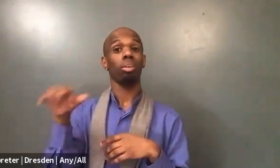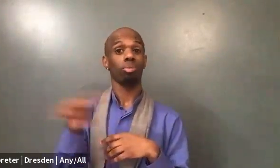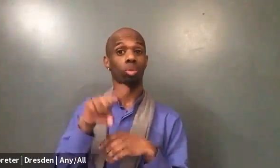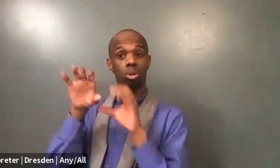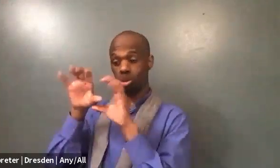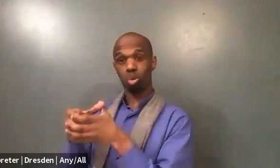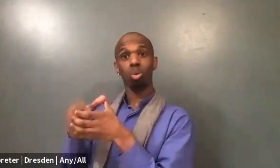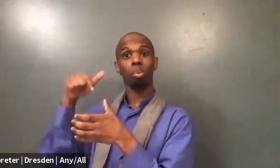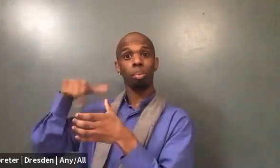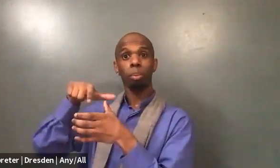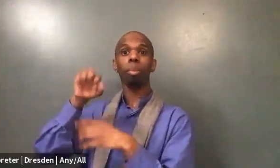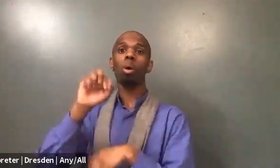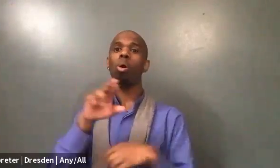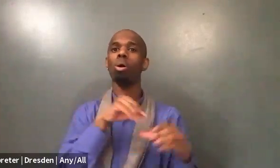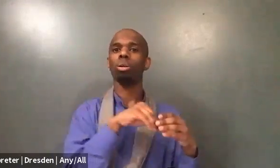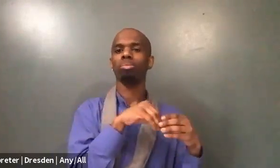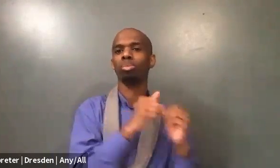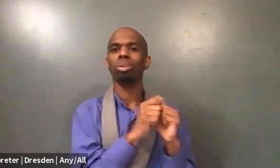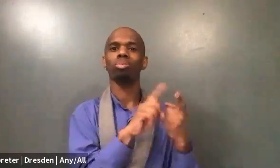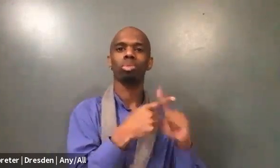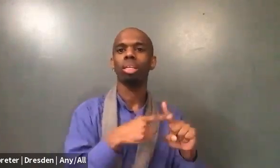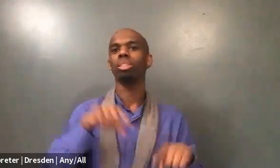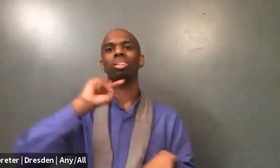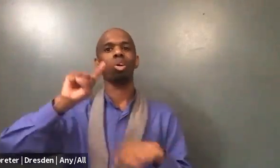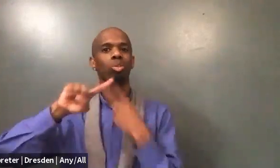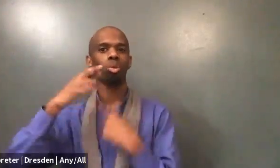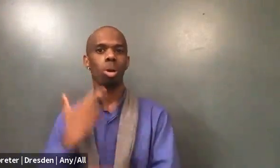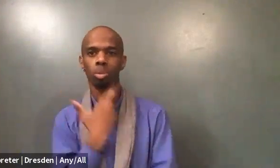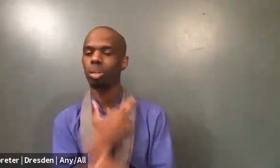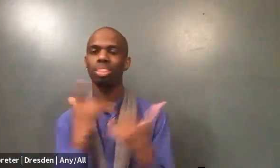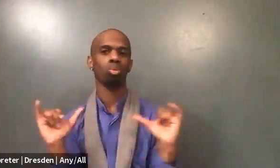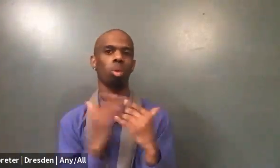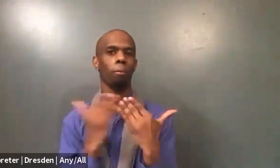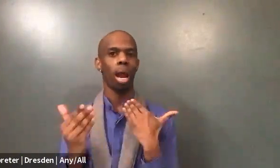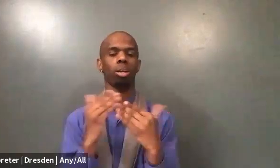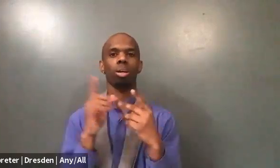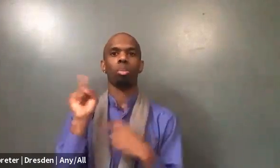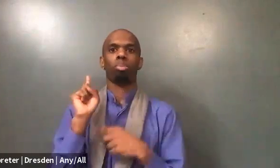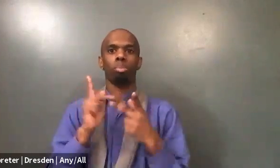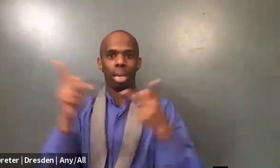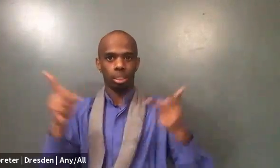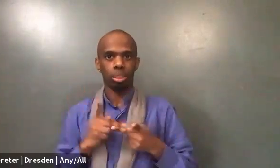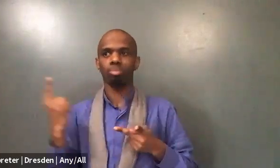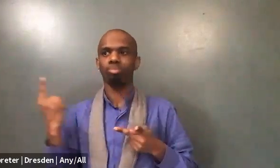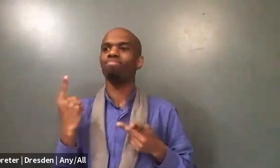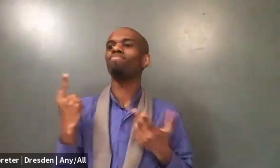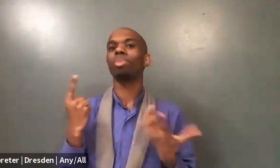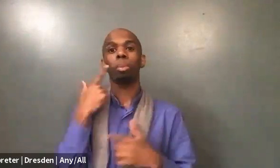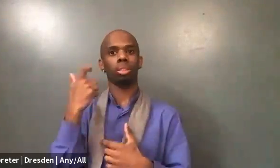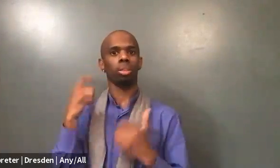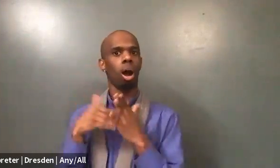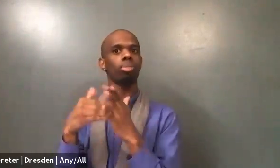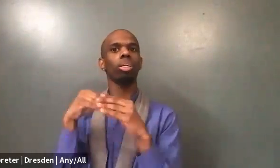you're going out with friends, going to a restaurant, or whatever it is. Because like I said, we a lot of the times in life, we always regret the things that we didn't